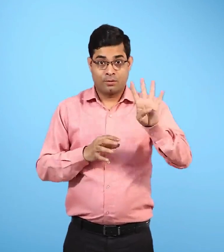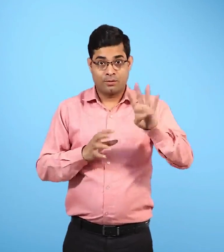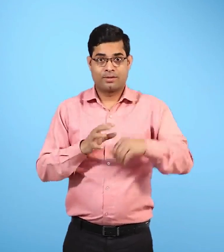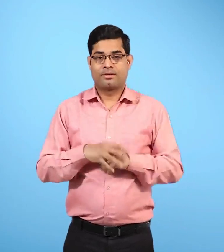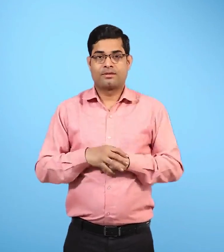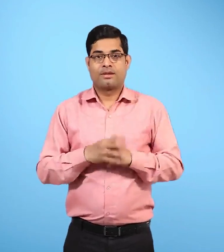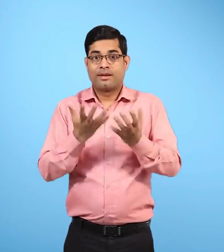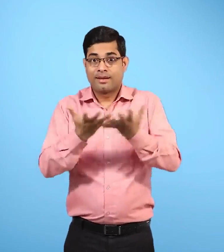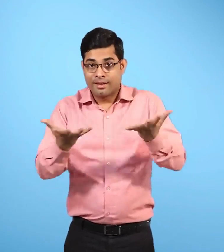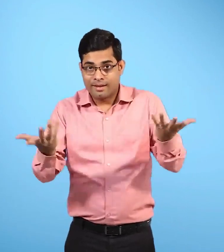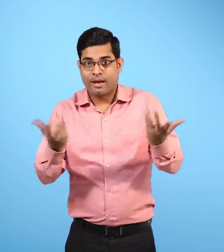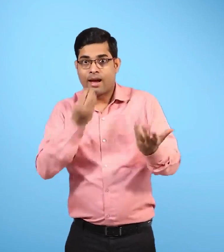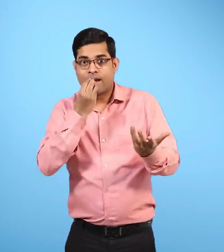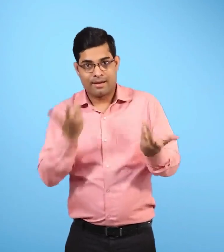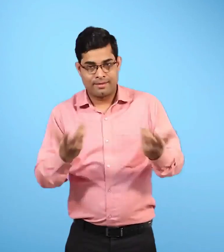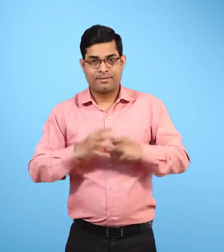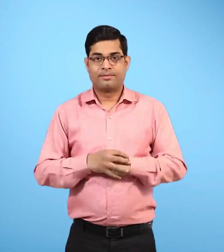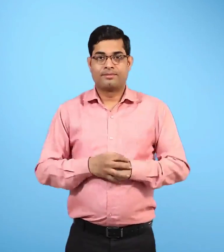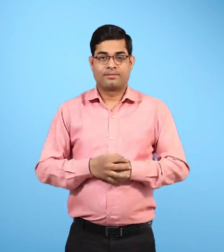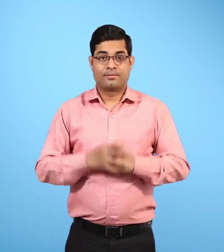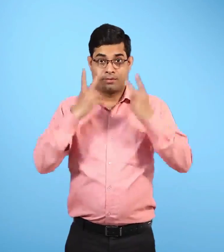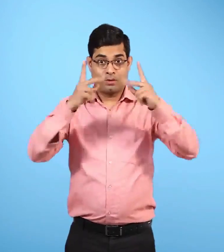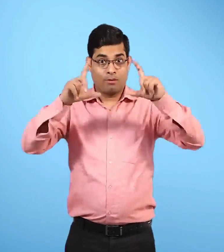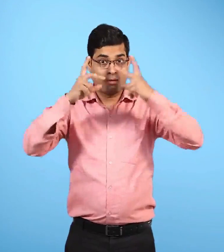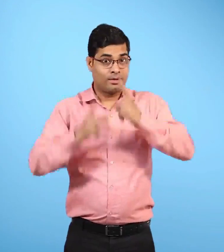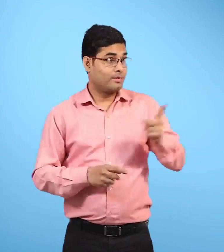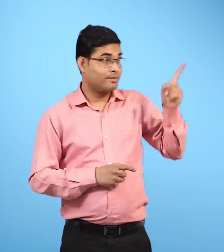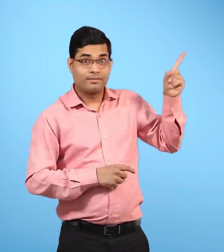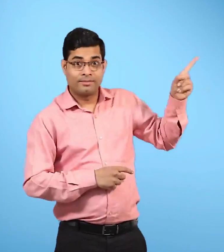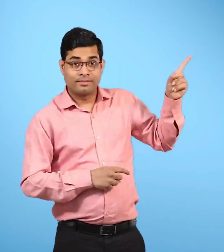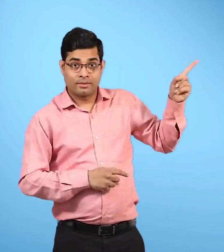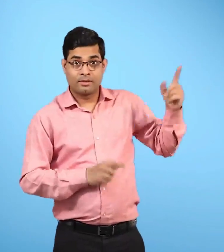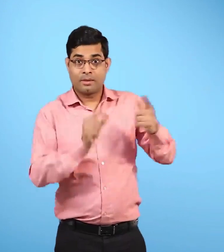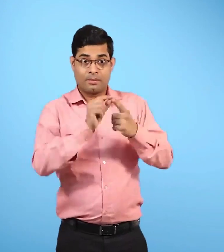4. Things to eat. Look at the picture in the poem.